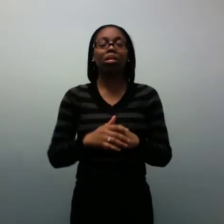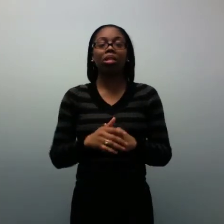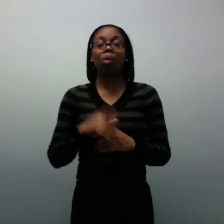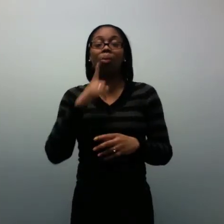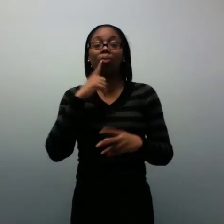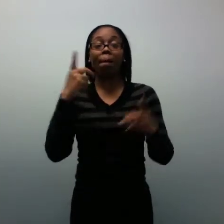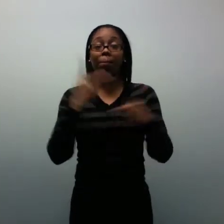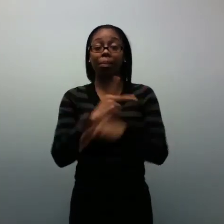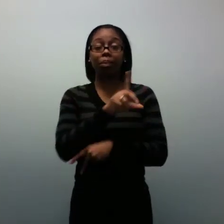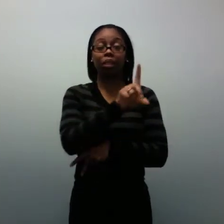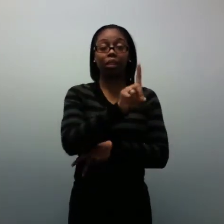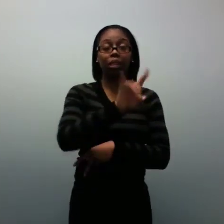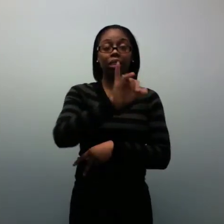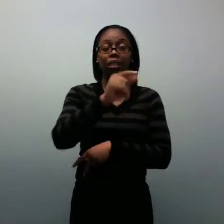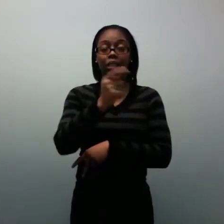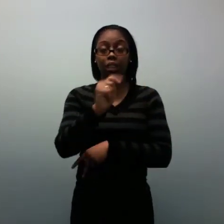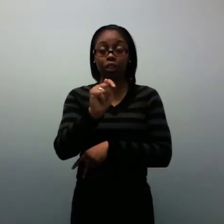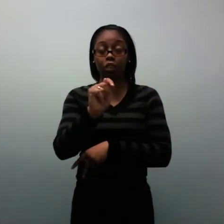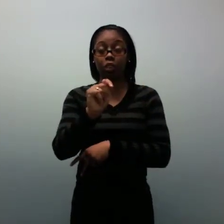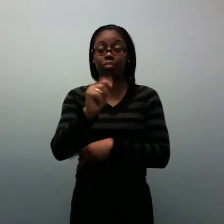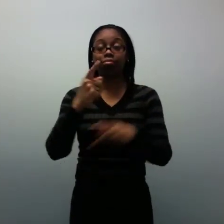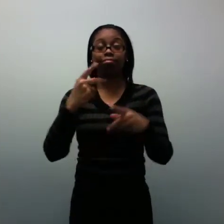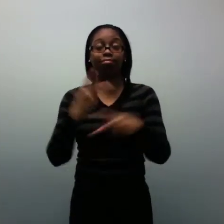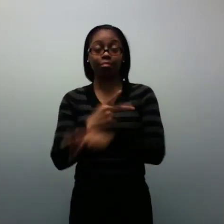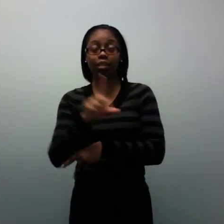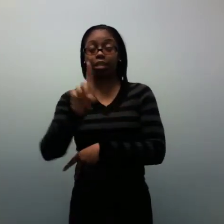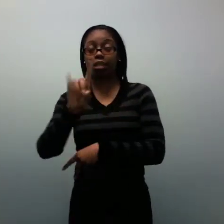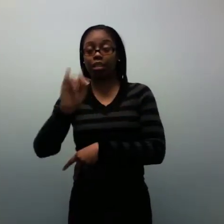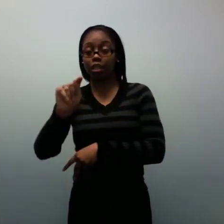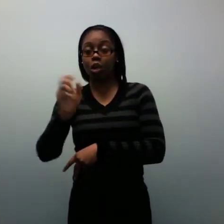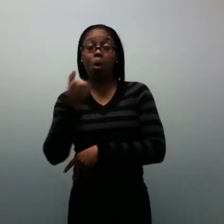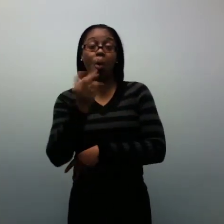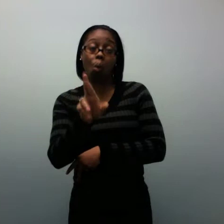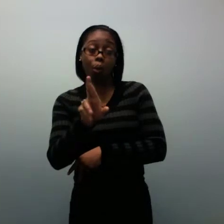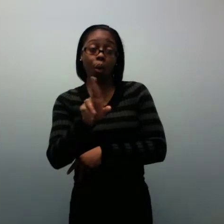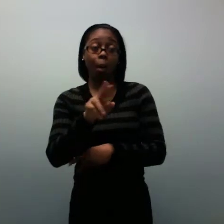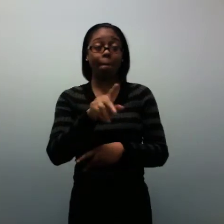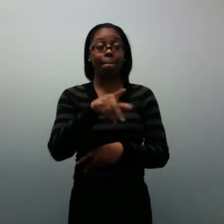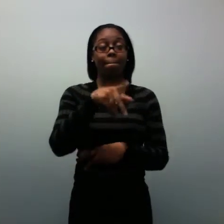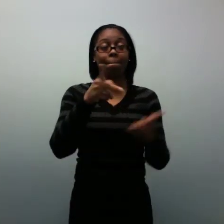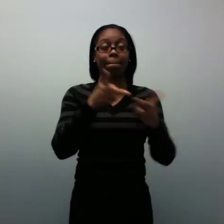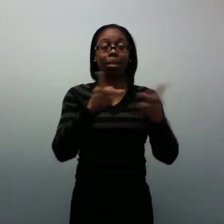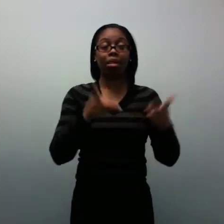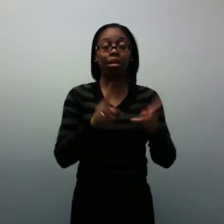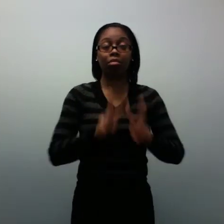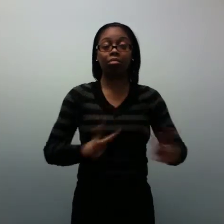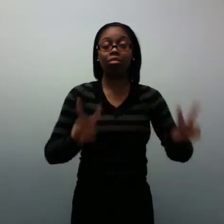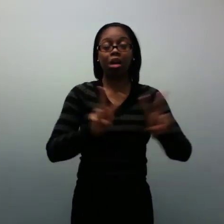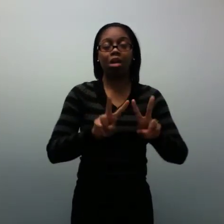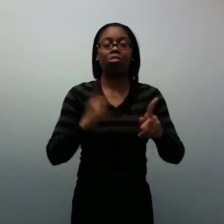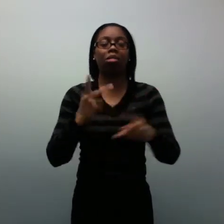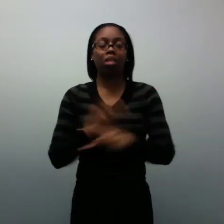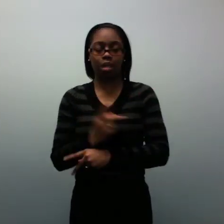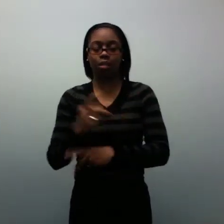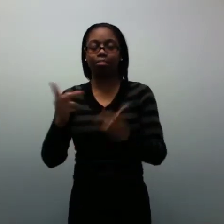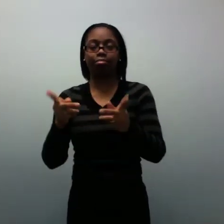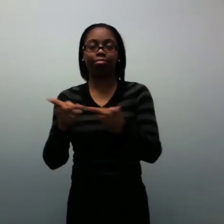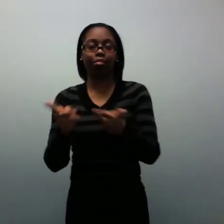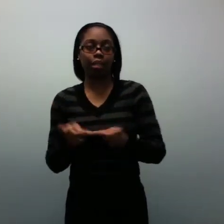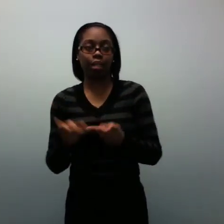and place value times place value. That is how we multiply. Now, most of you, like I said, I'm assuming know how to